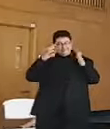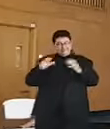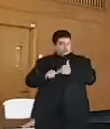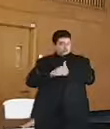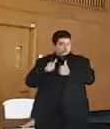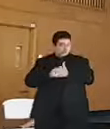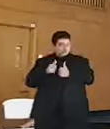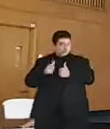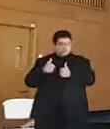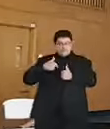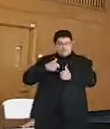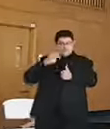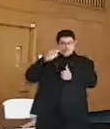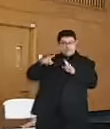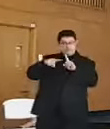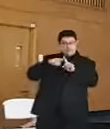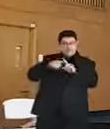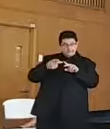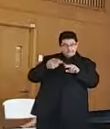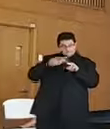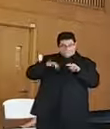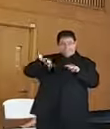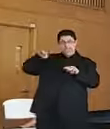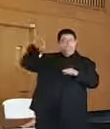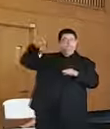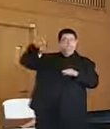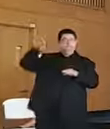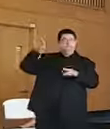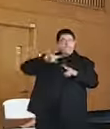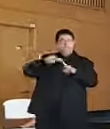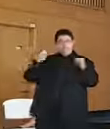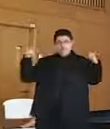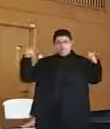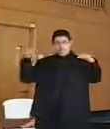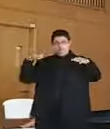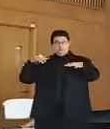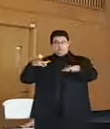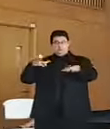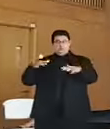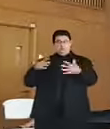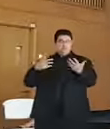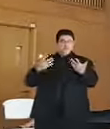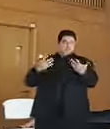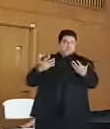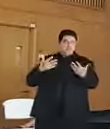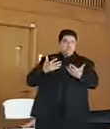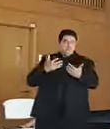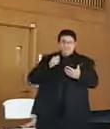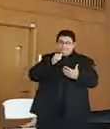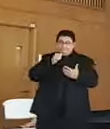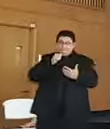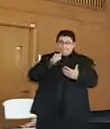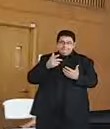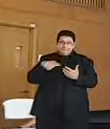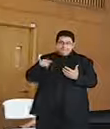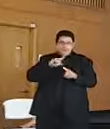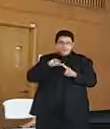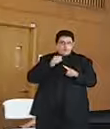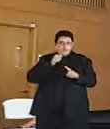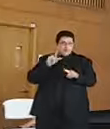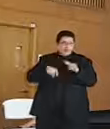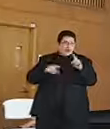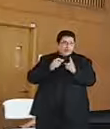our community and we create gatherings that are not optimizing social distancing for others. I would say to parents who